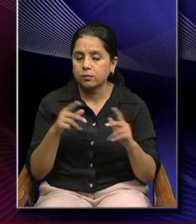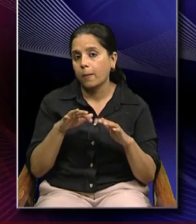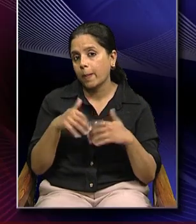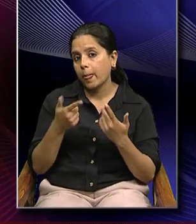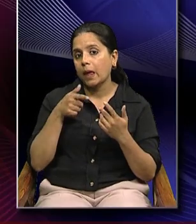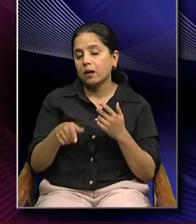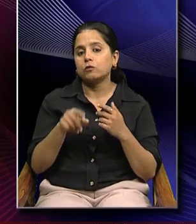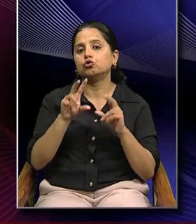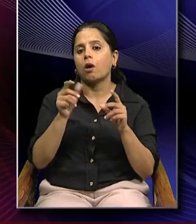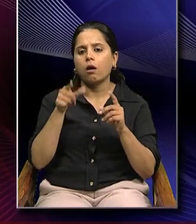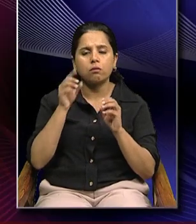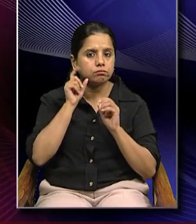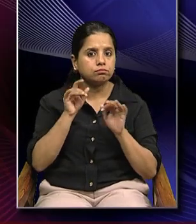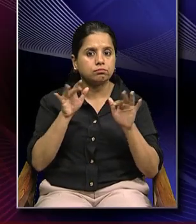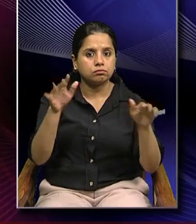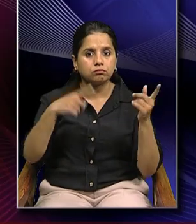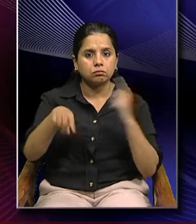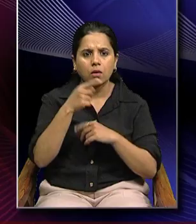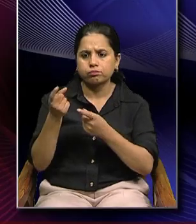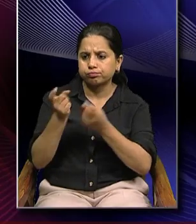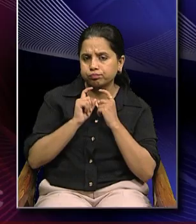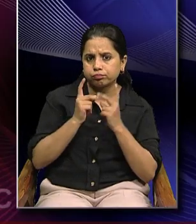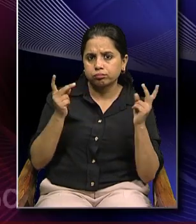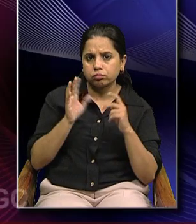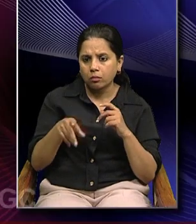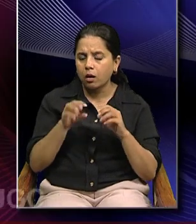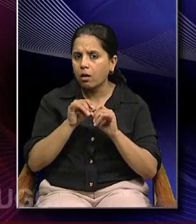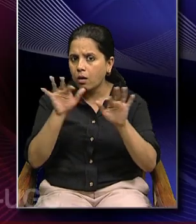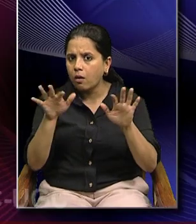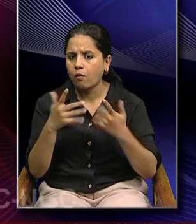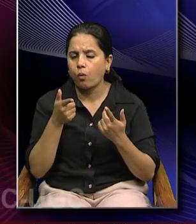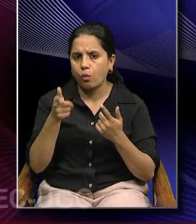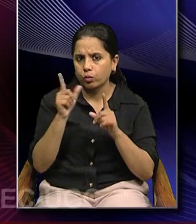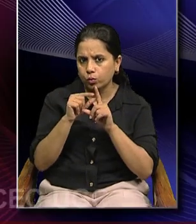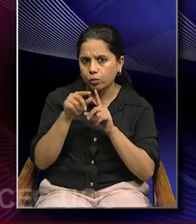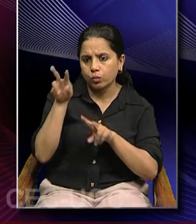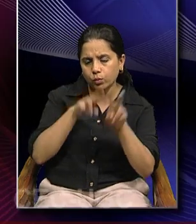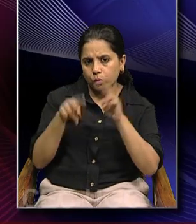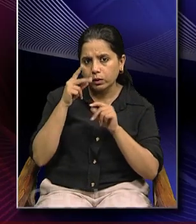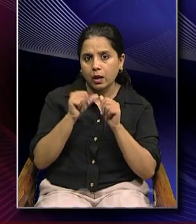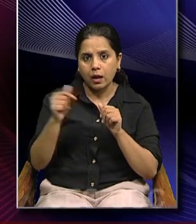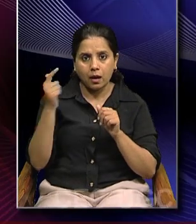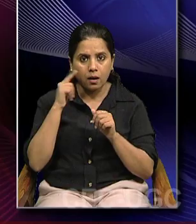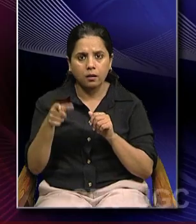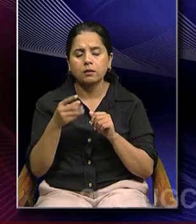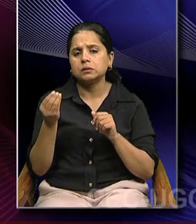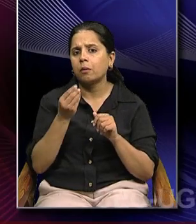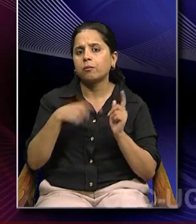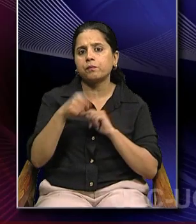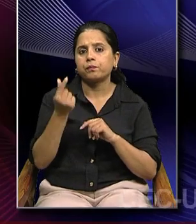it the channels of distribution. If you have to track the channels of distribution, their performances, the use of AI and ML is something which